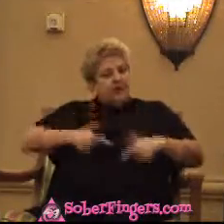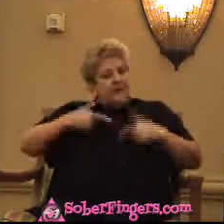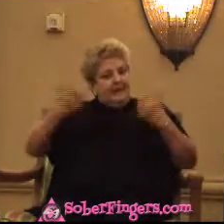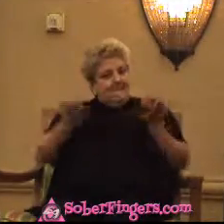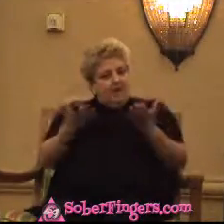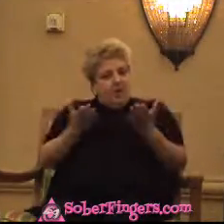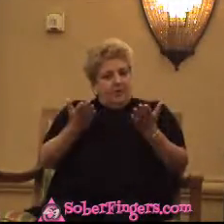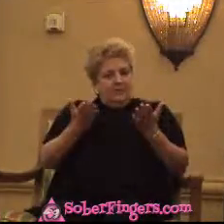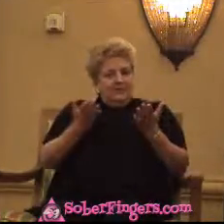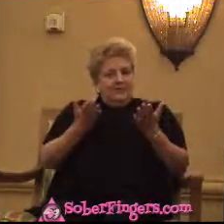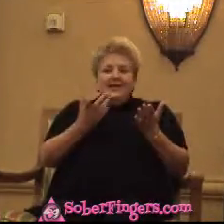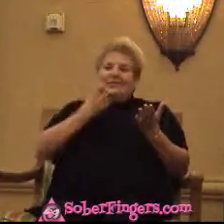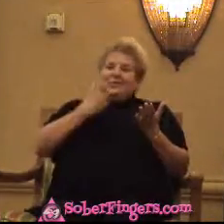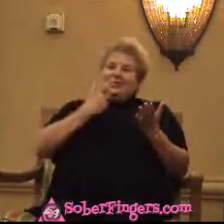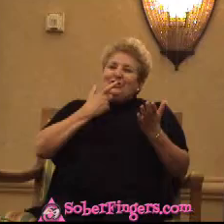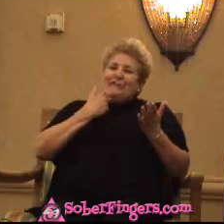With love, she did it.